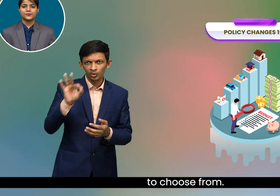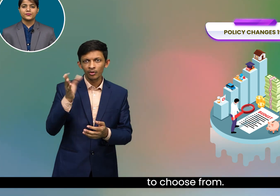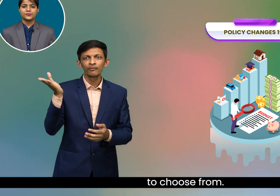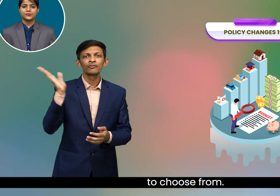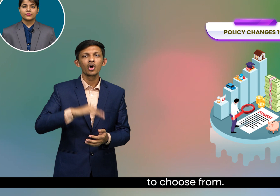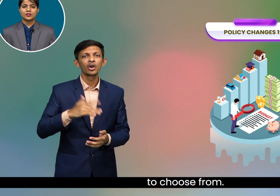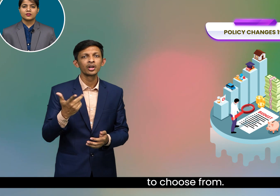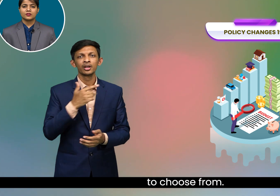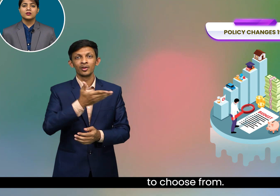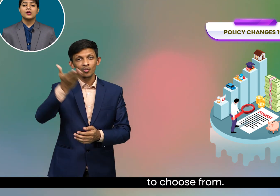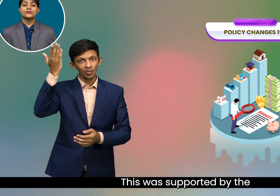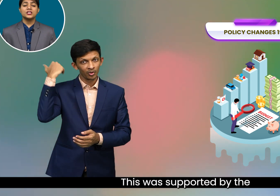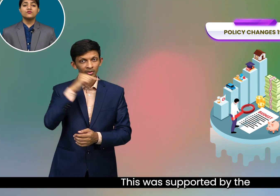from.